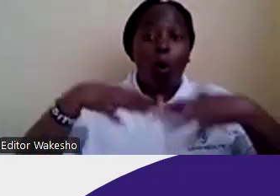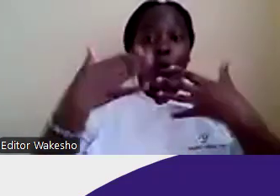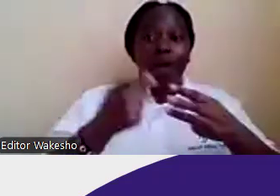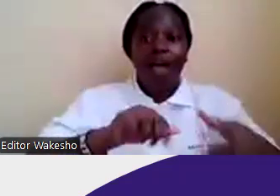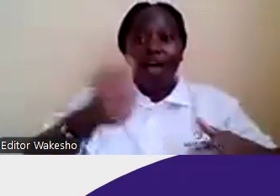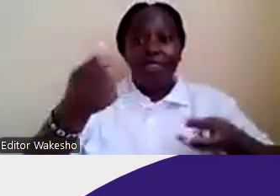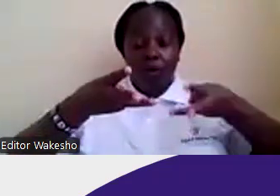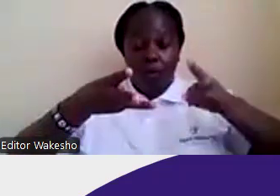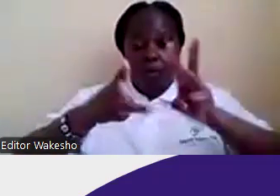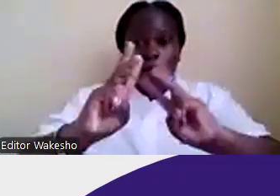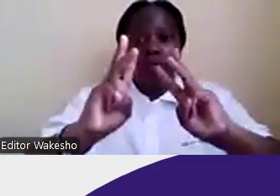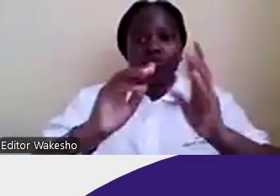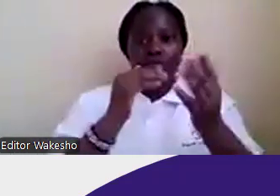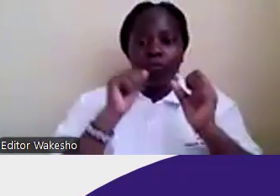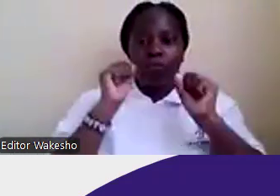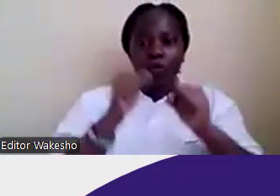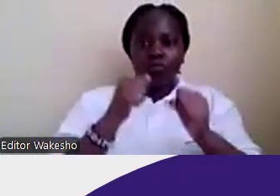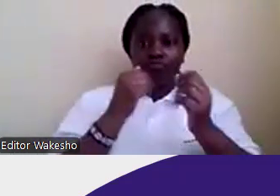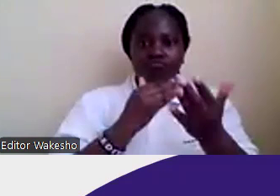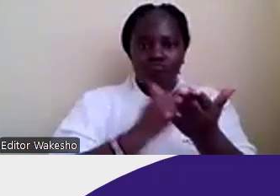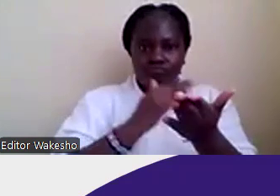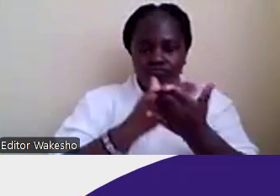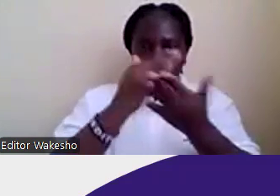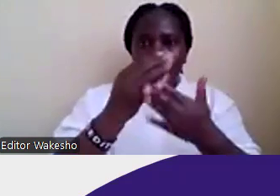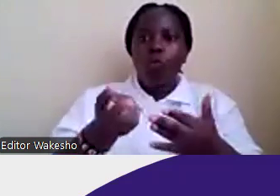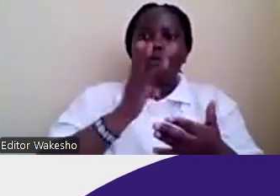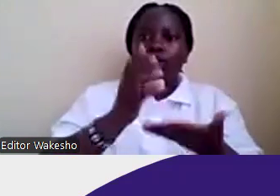and increase your water intake